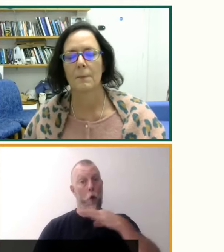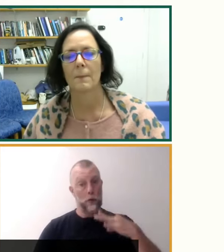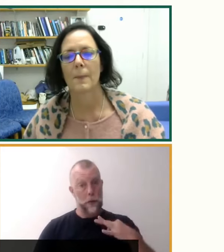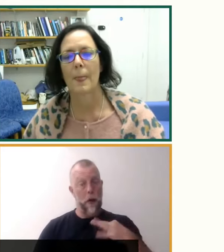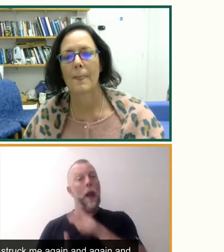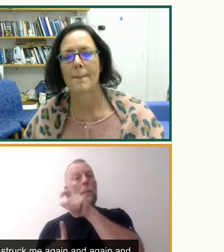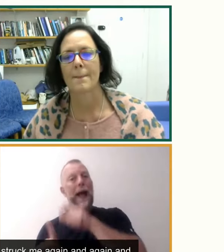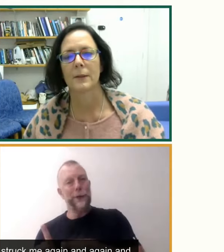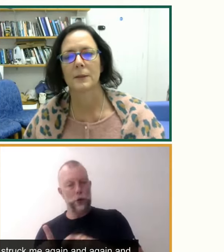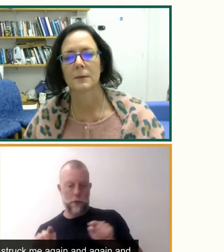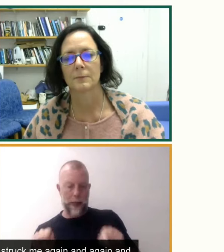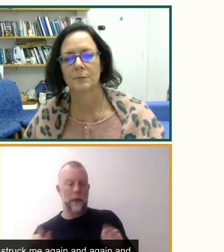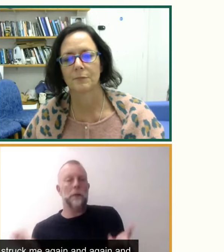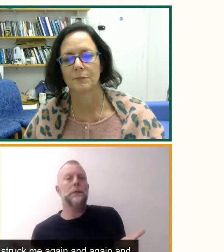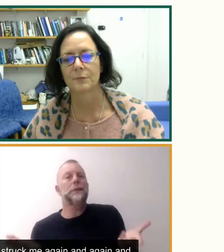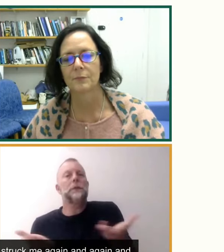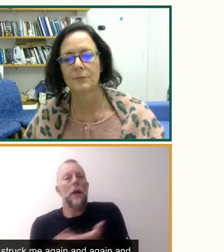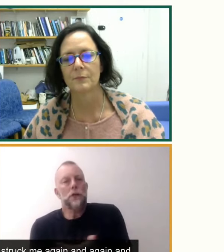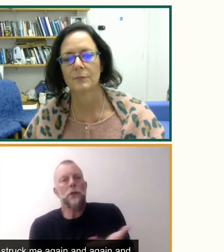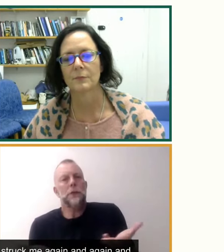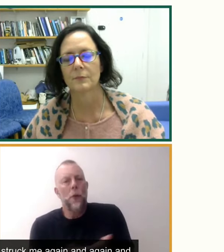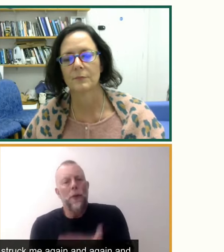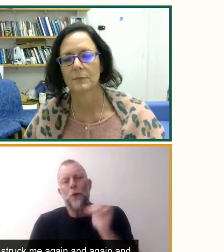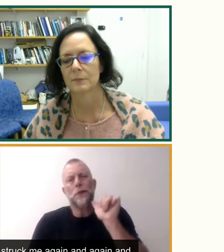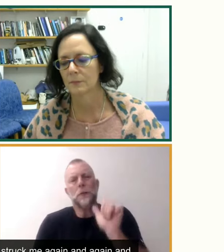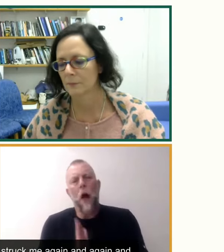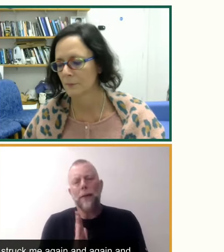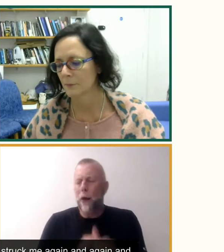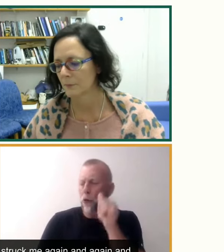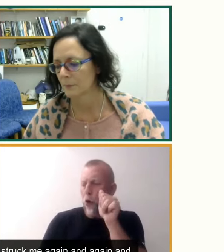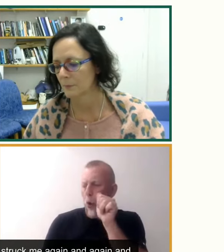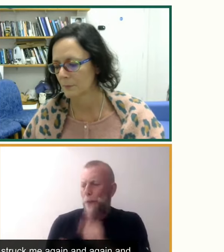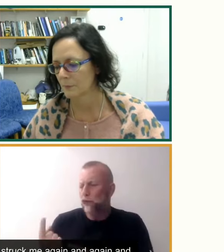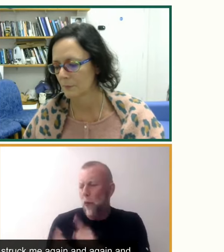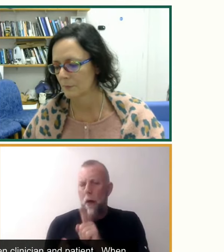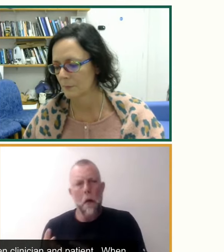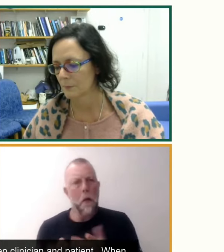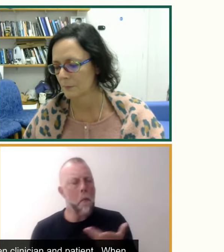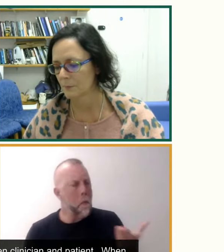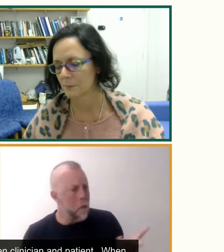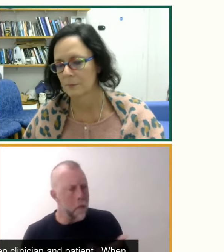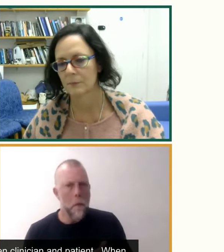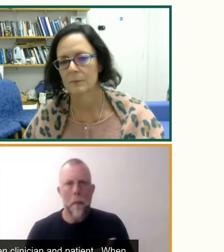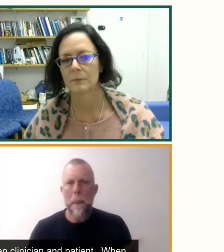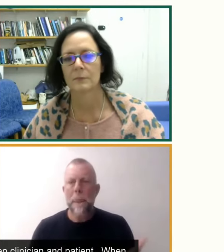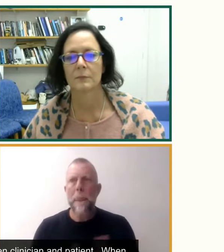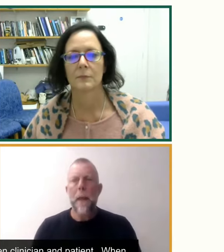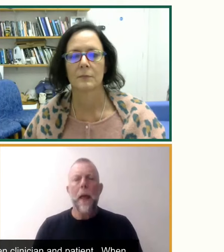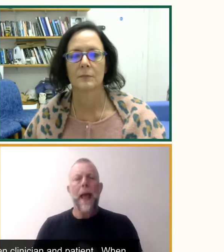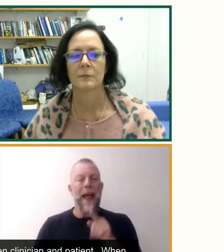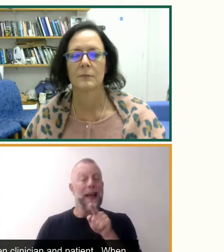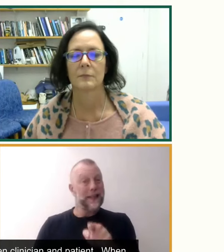the patient when you're sort of tentatively starting to get to know one another, is how important it is to